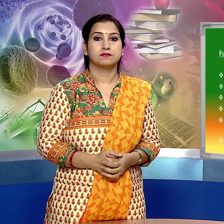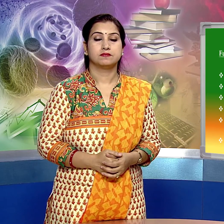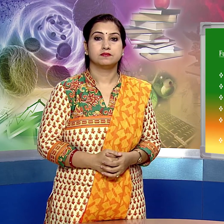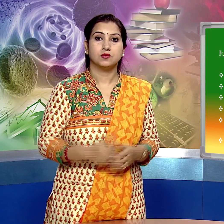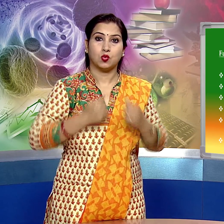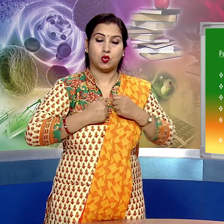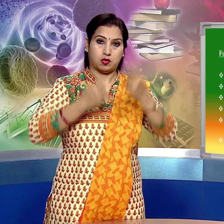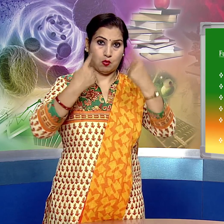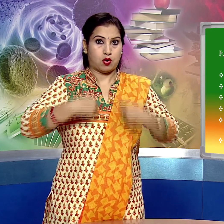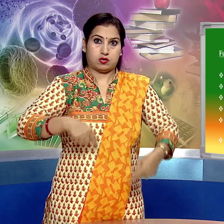our body.